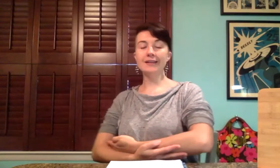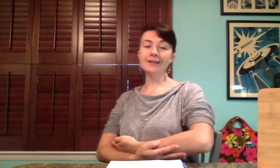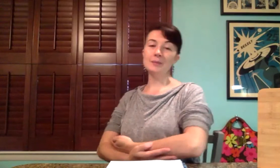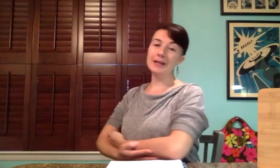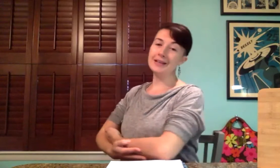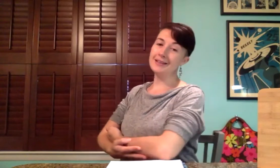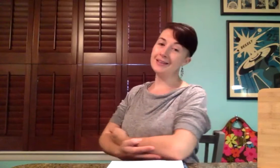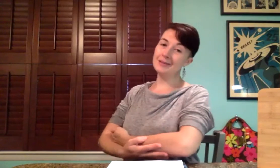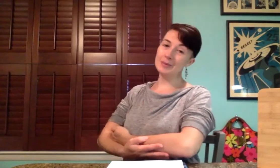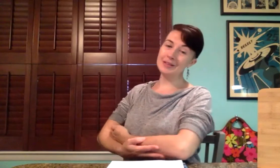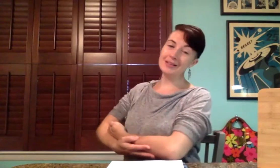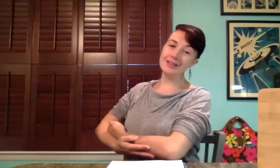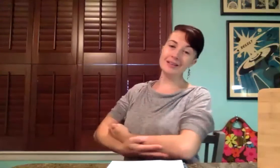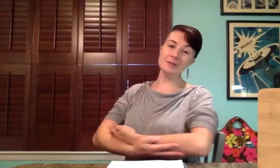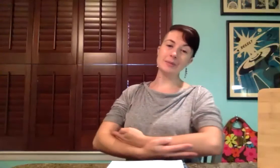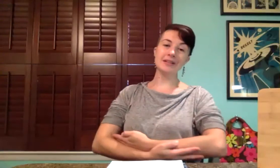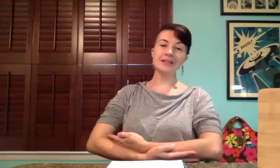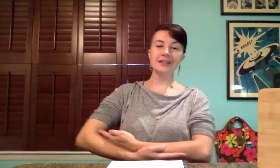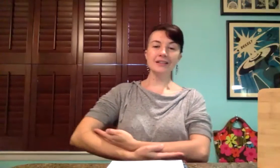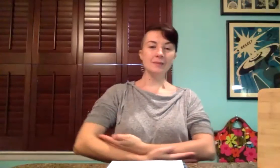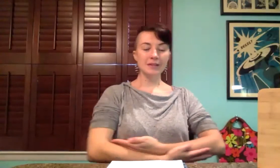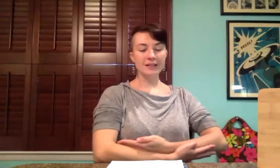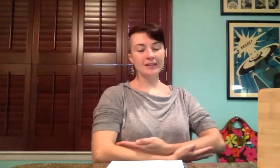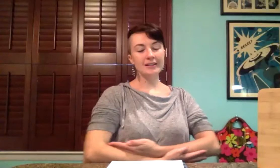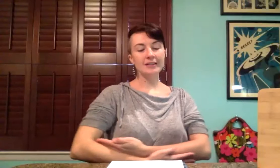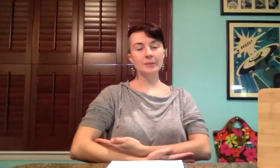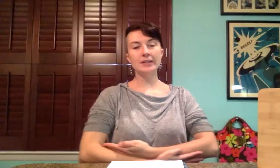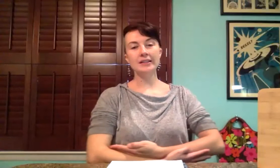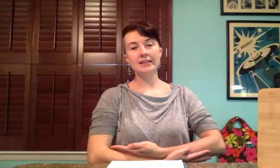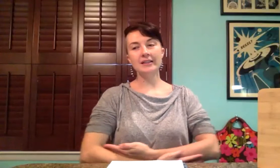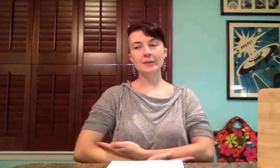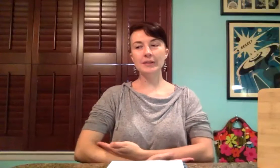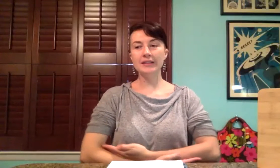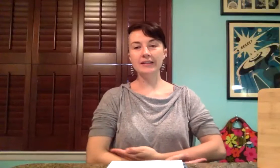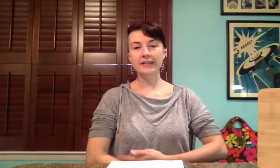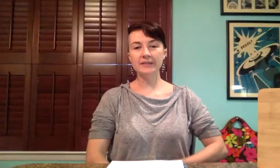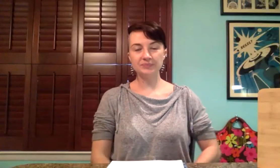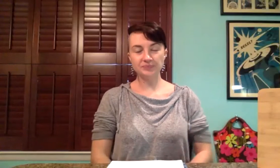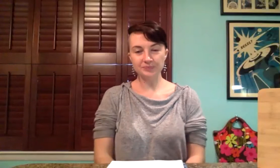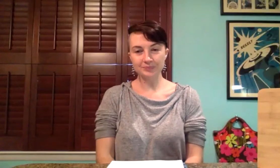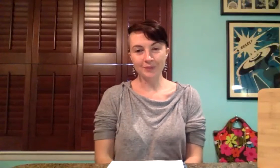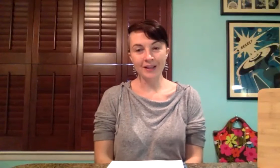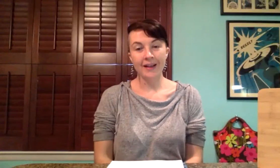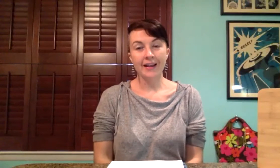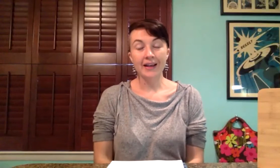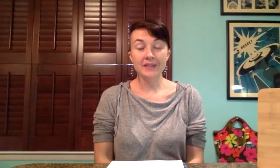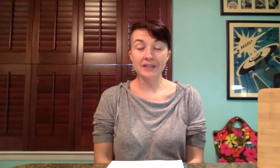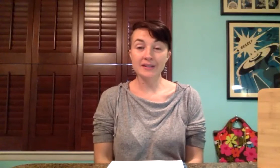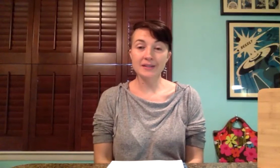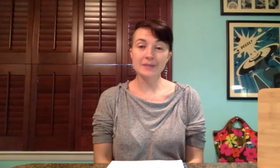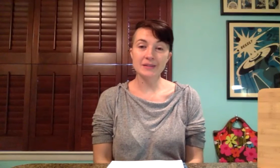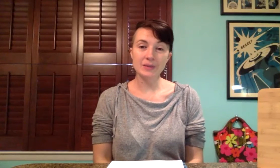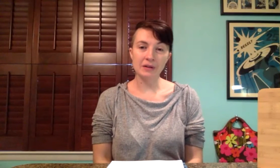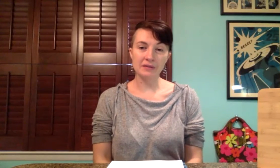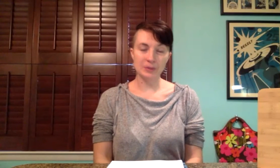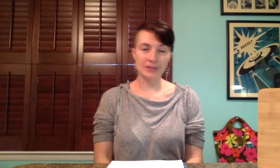baby, baby, baby, baby. And then here's something we often want to